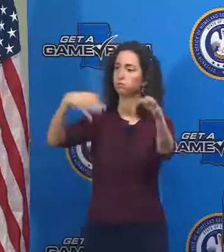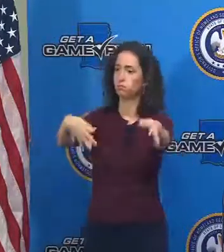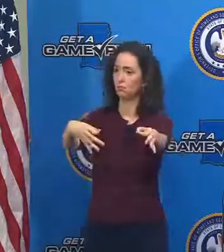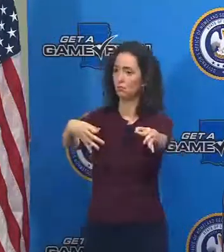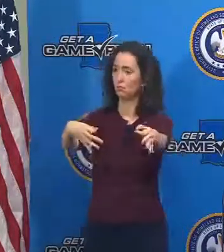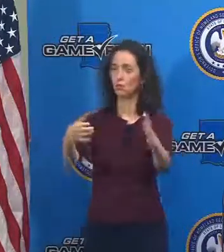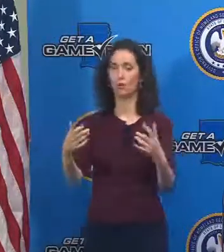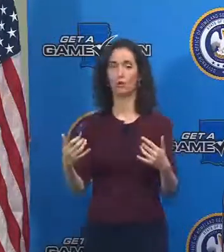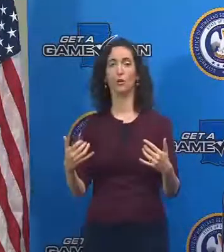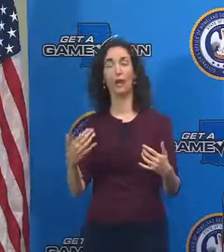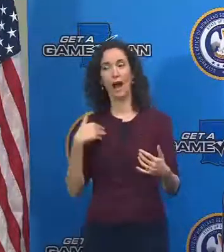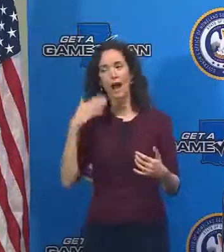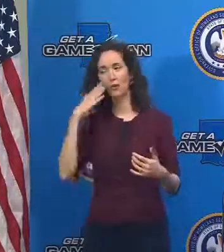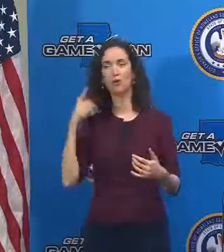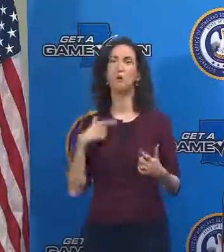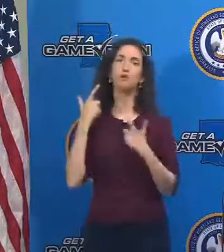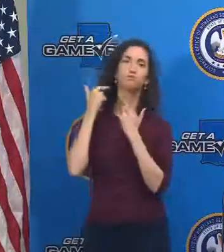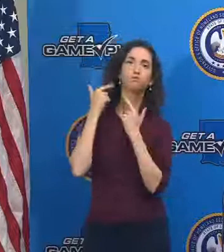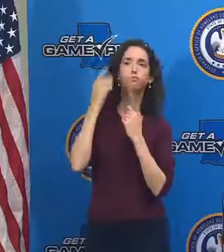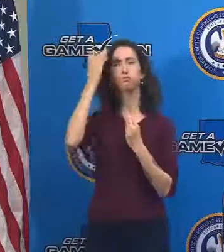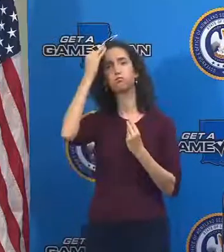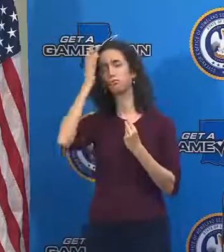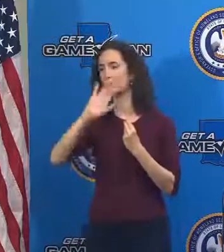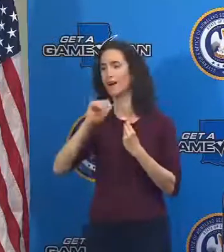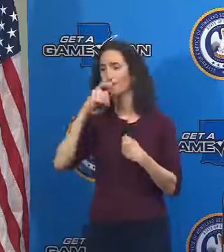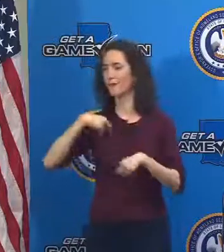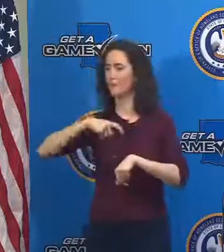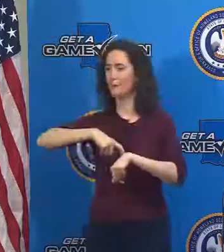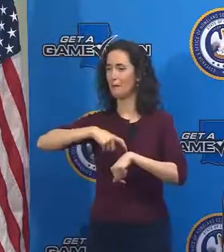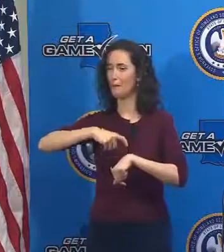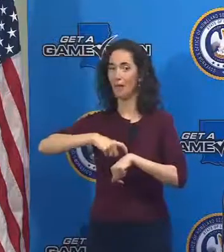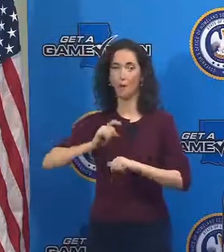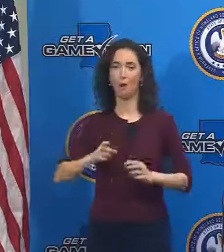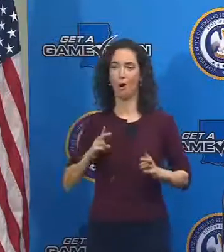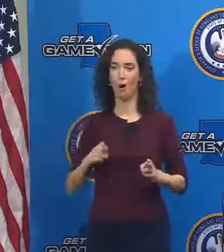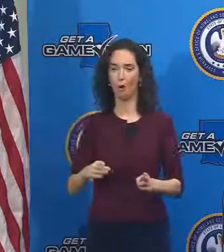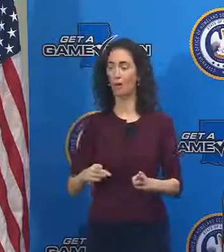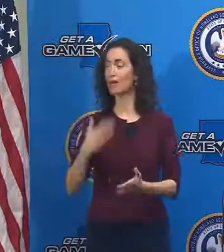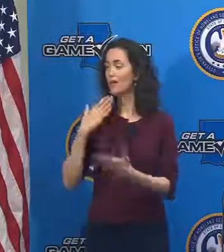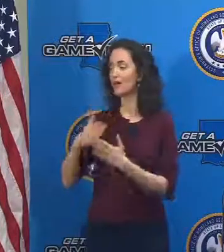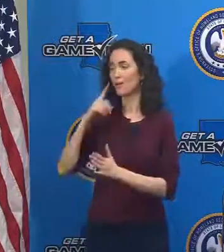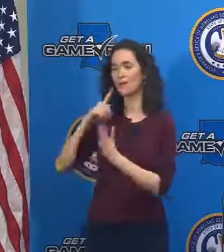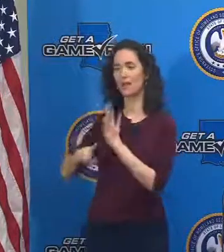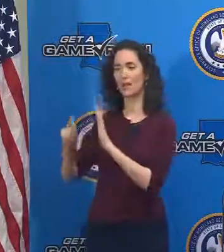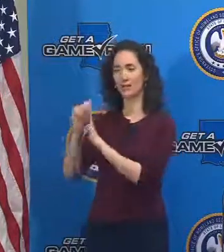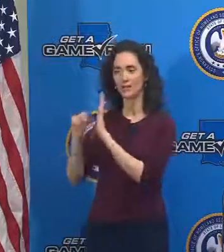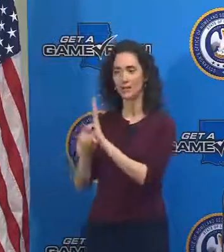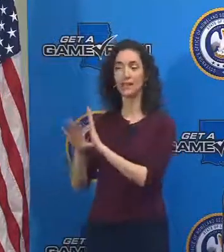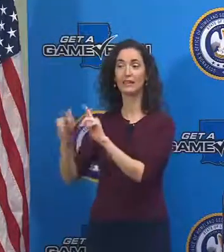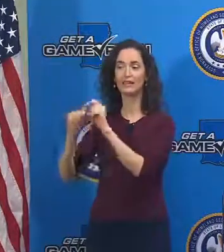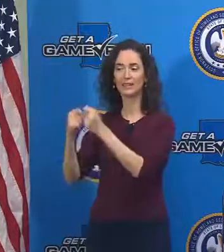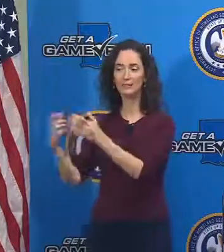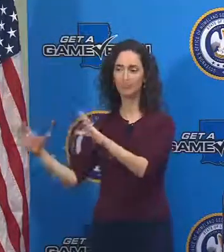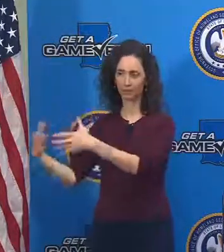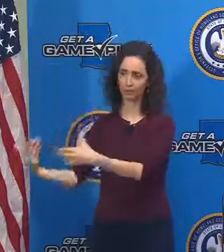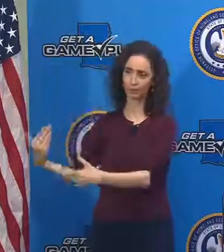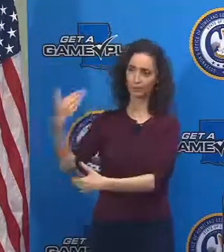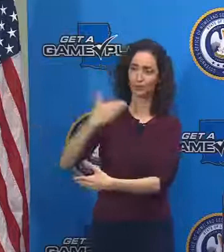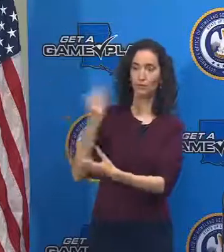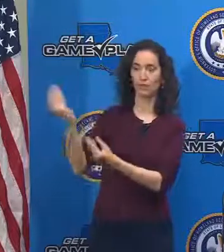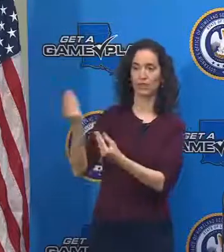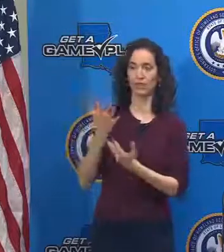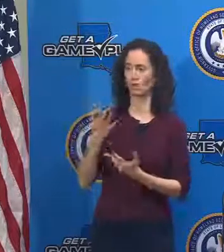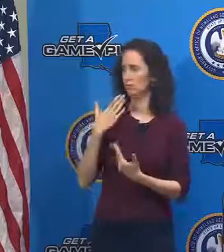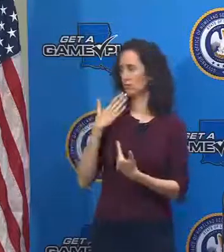don't have much time to make that decision, and I do appreciate the Secretary of State and his team coming over and expressing